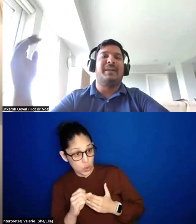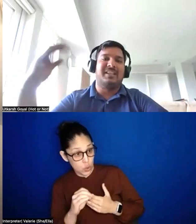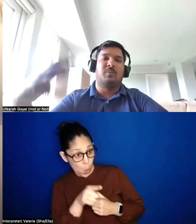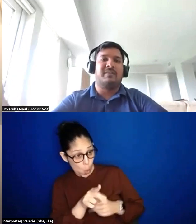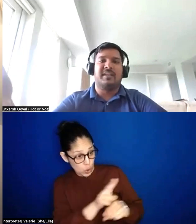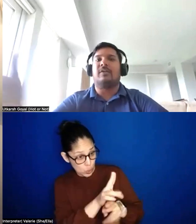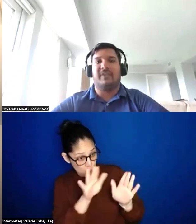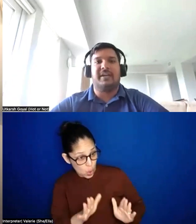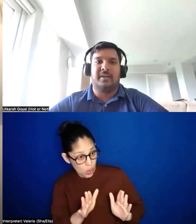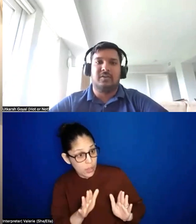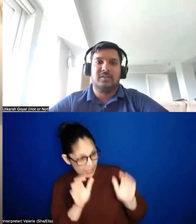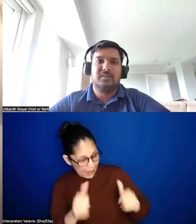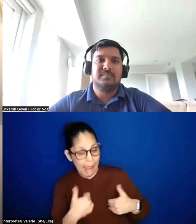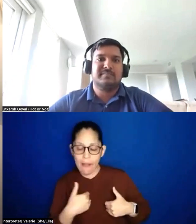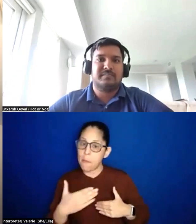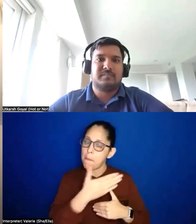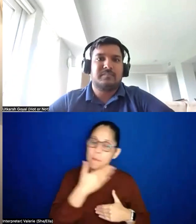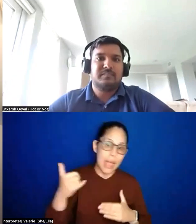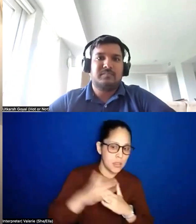or 10x better than whatever they're offering right now.